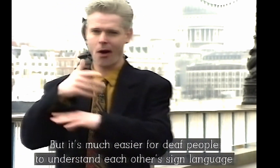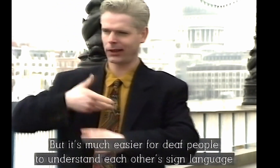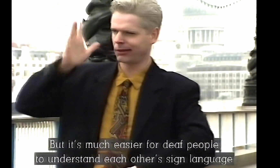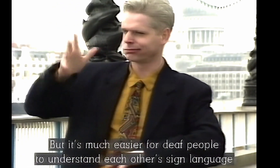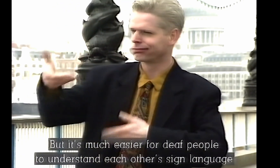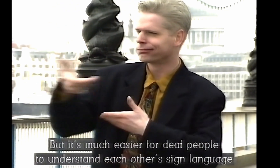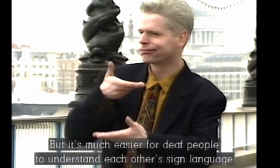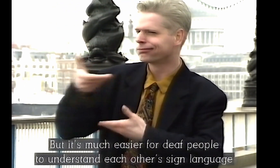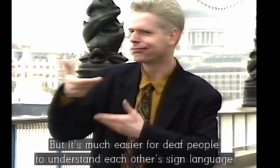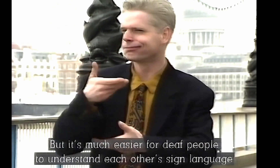each other.